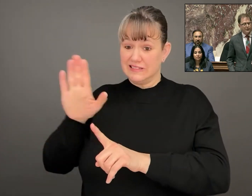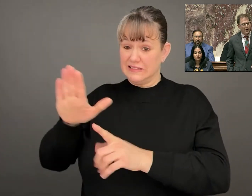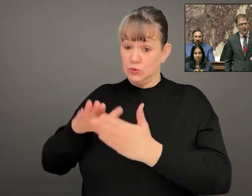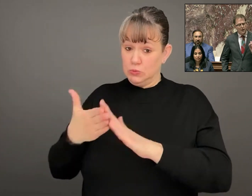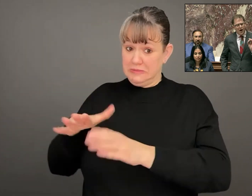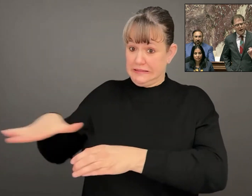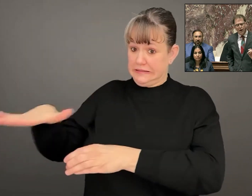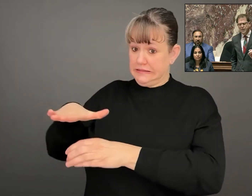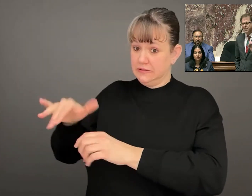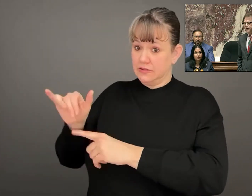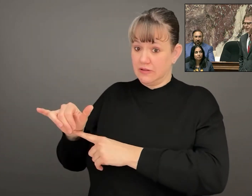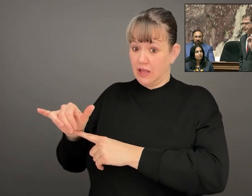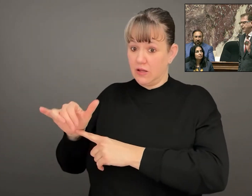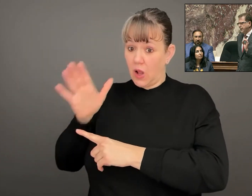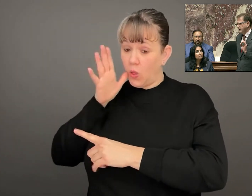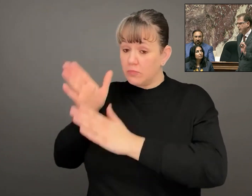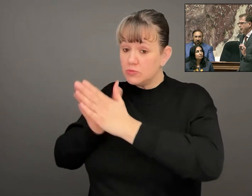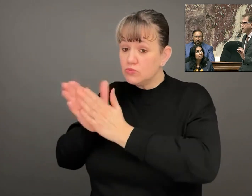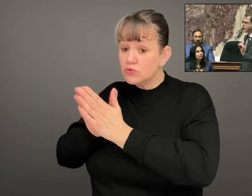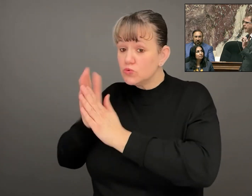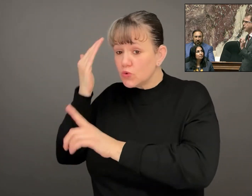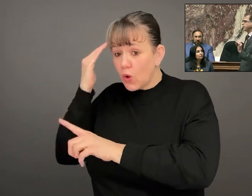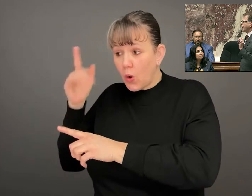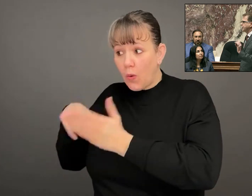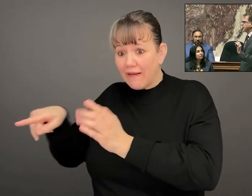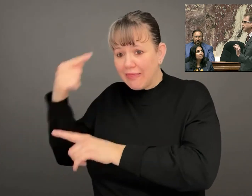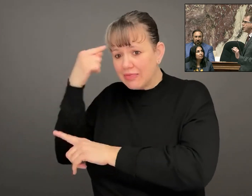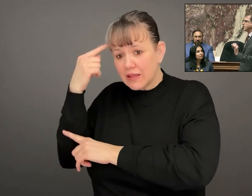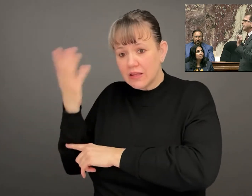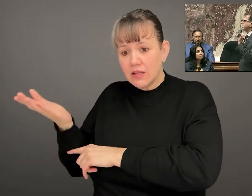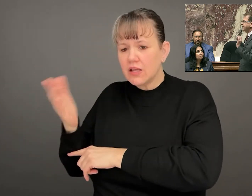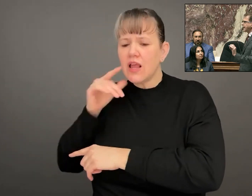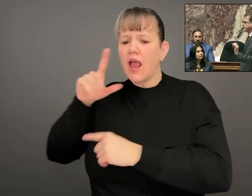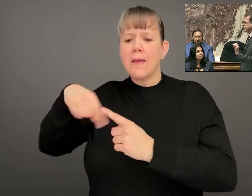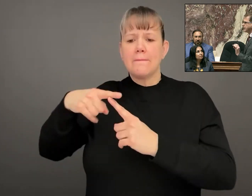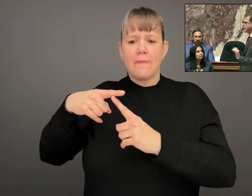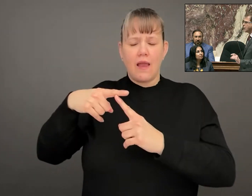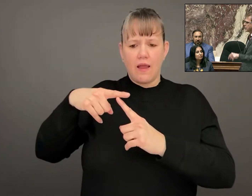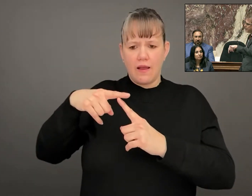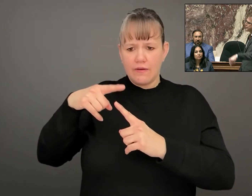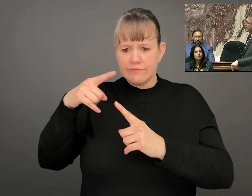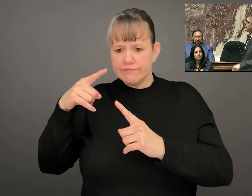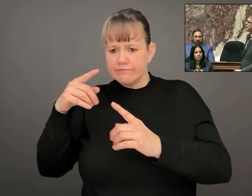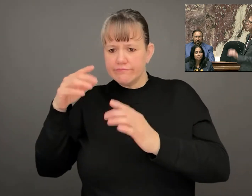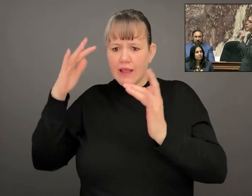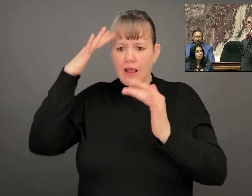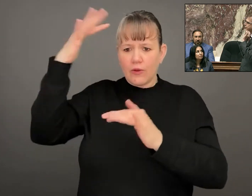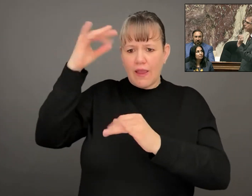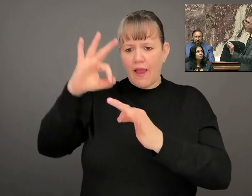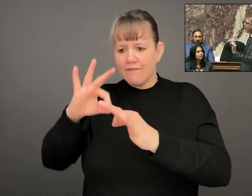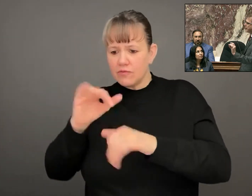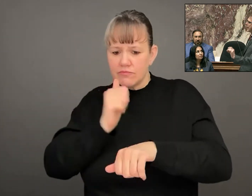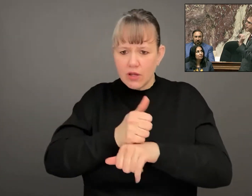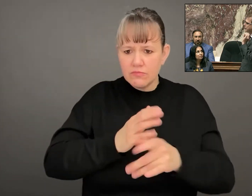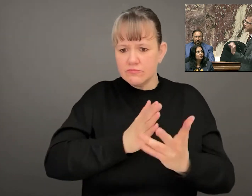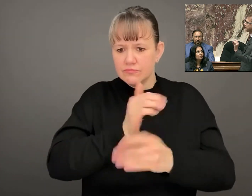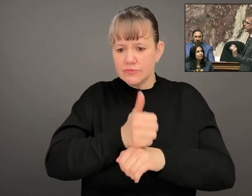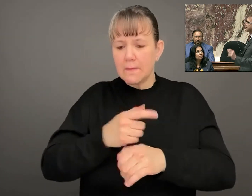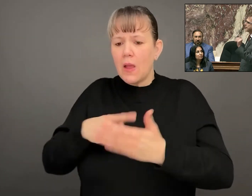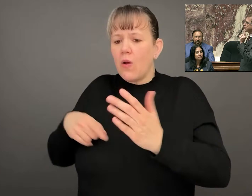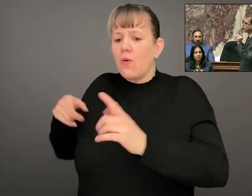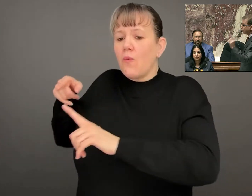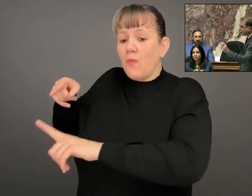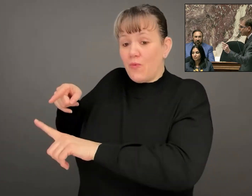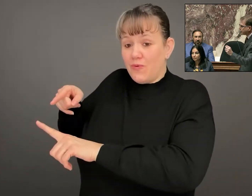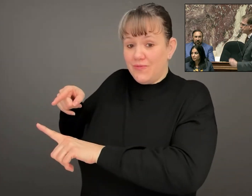stands, not on the theory of going ahead with projects, but on the fact of it. Will he stand up in the House and support economic